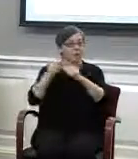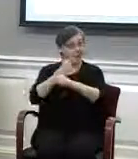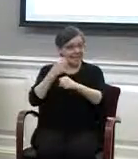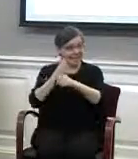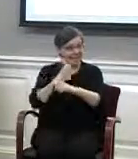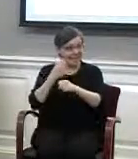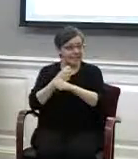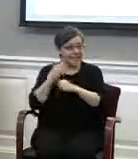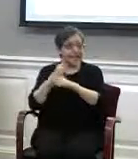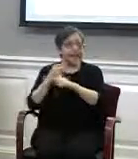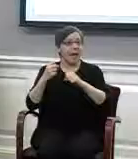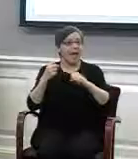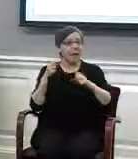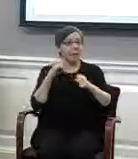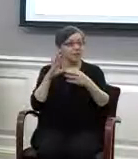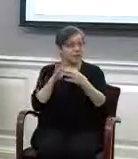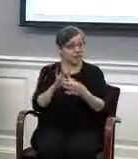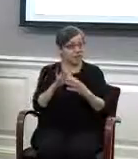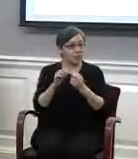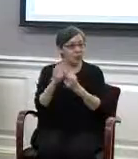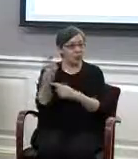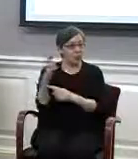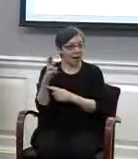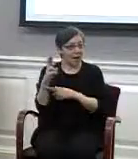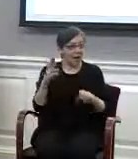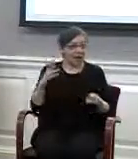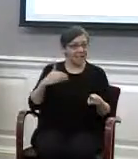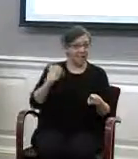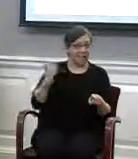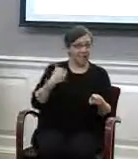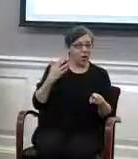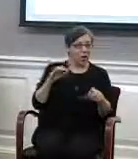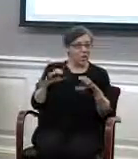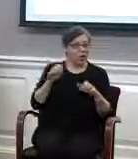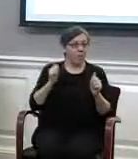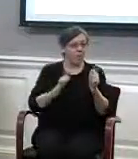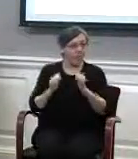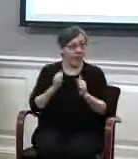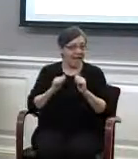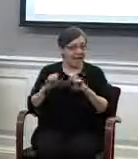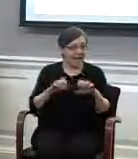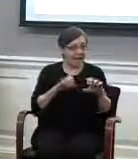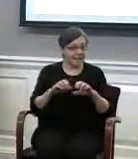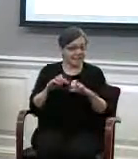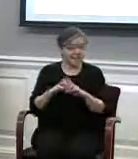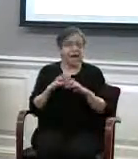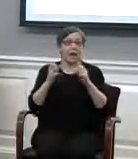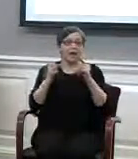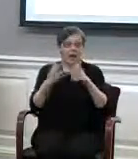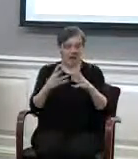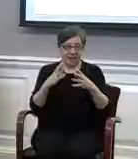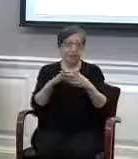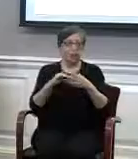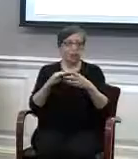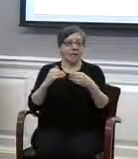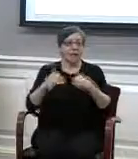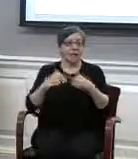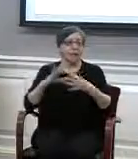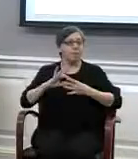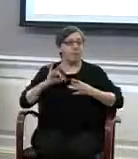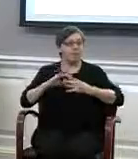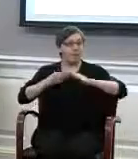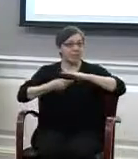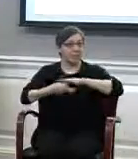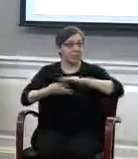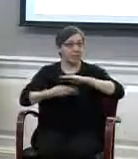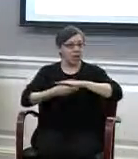of human rights. And then the younger children presented plays, and a lot of these held messages to the parents